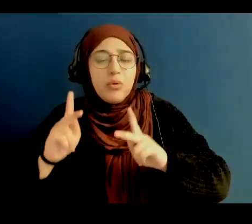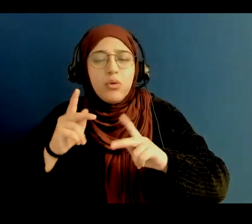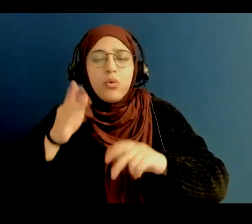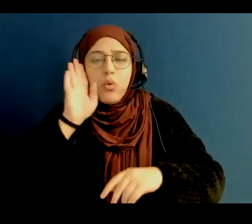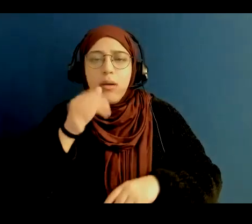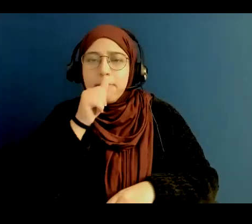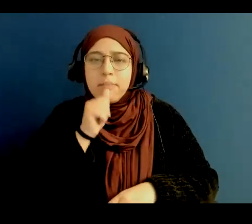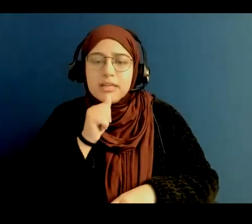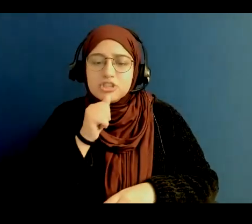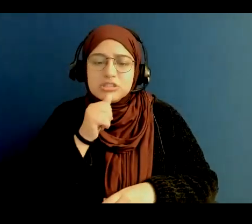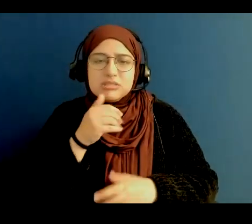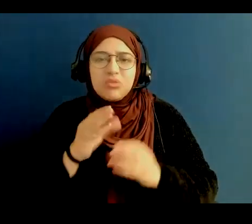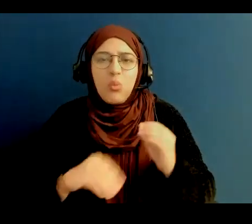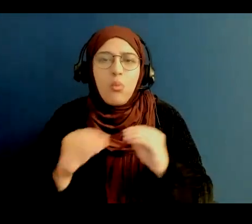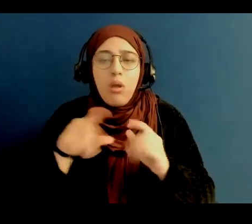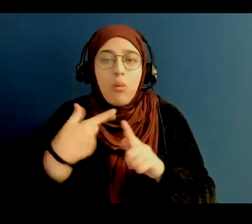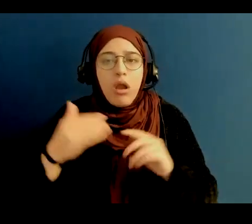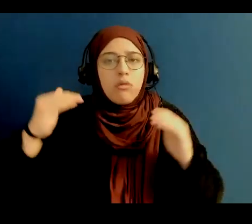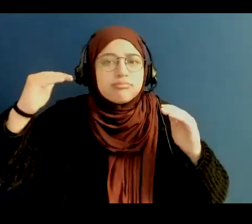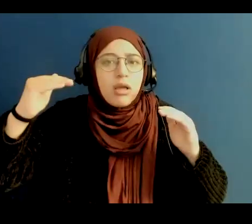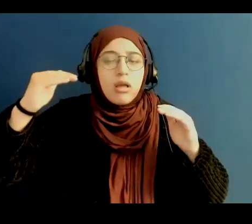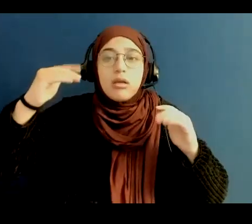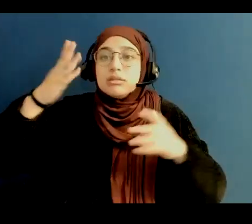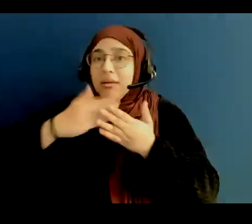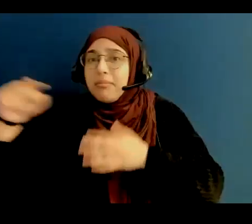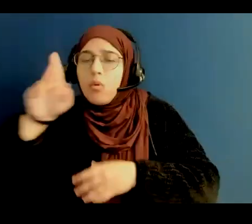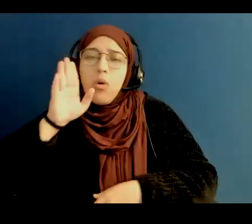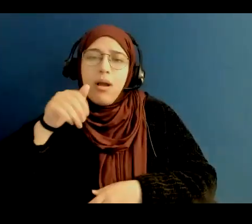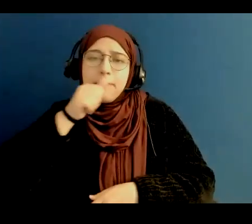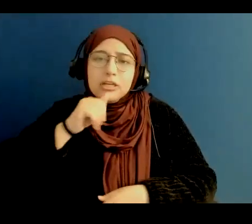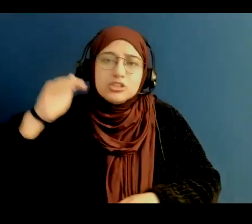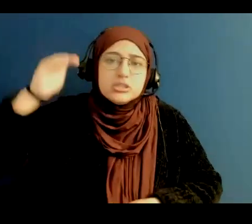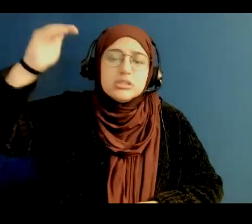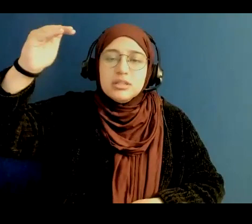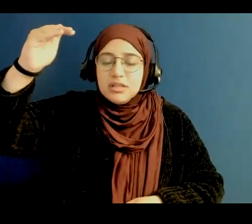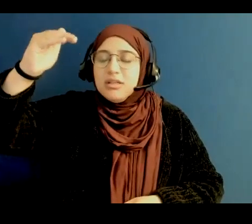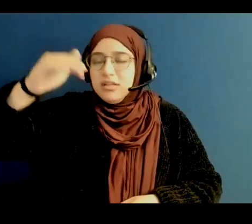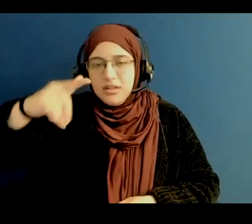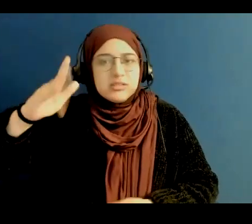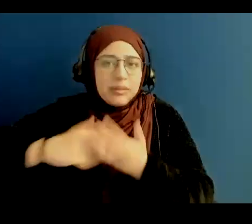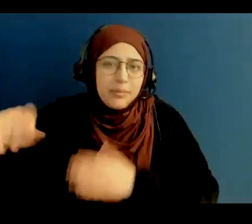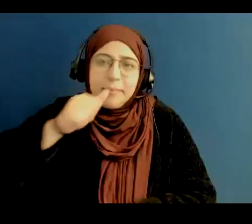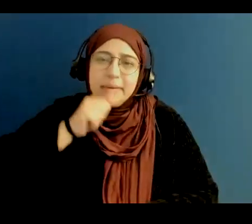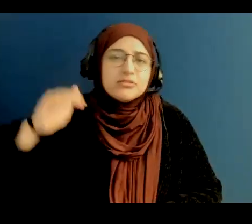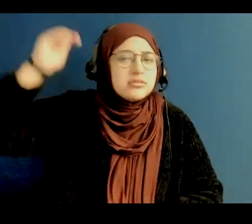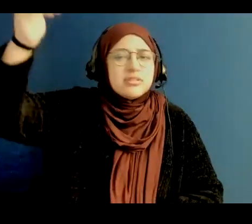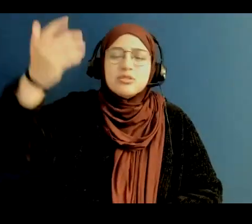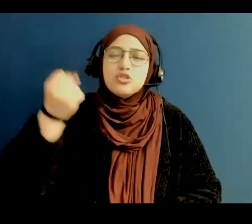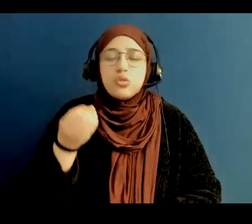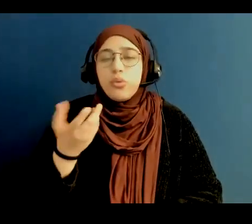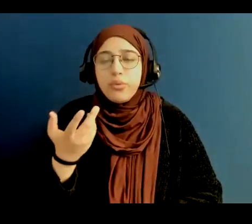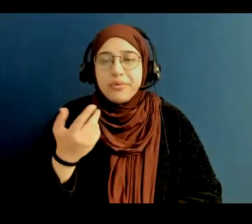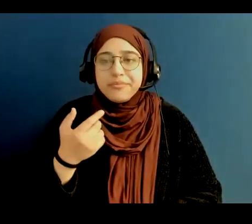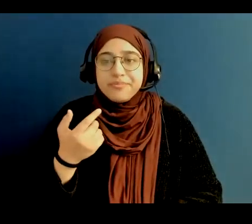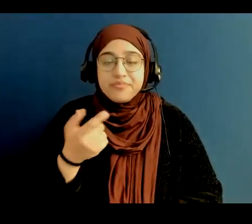person will give up here, this person will give up higher, this person will give up higher. And you're constantly in competition with everybody else. So ask yourself, am